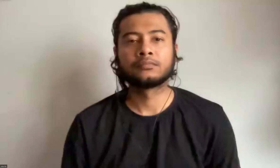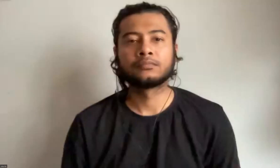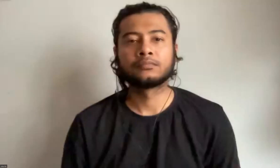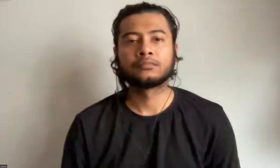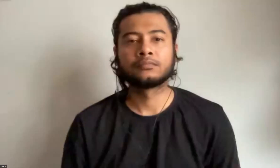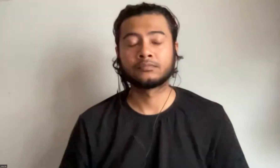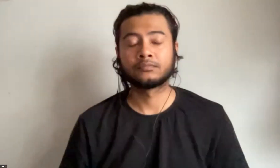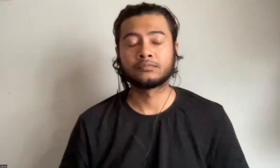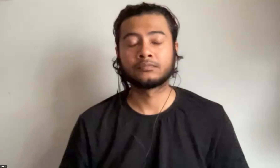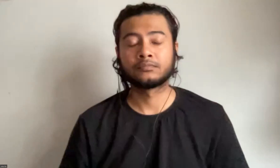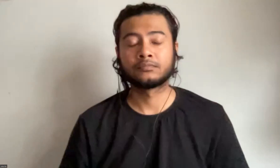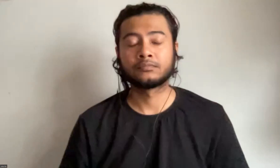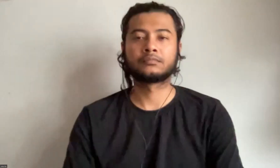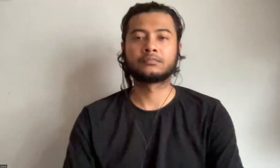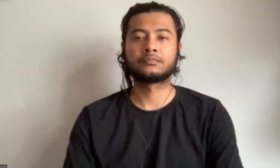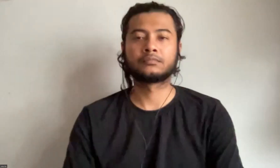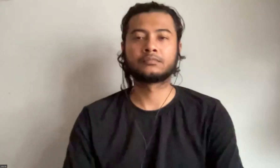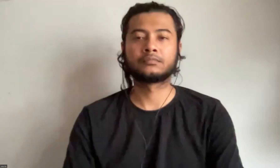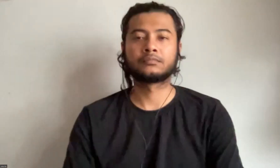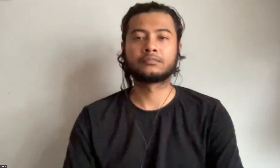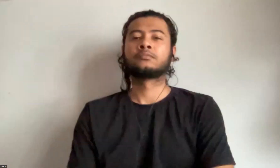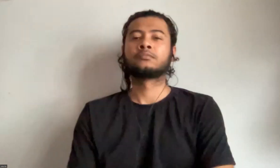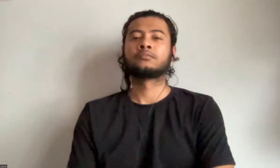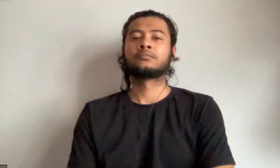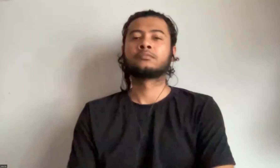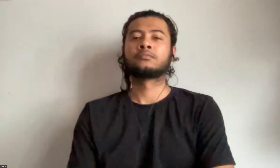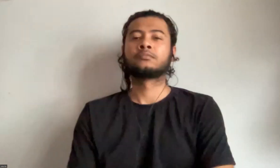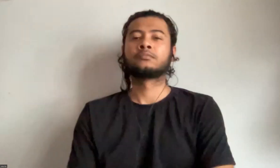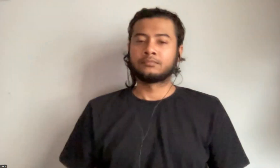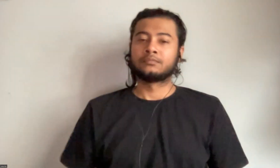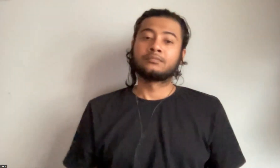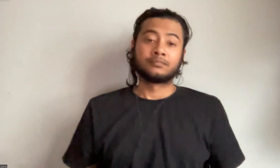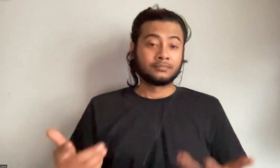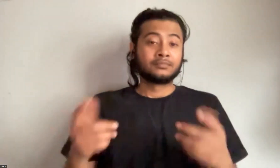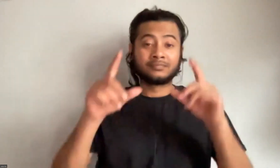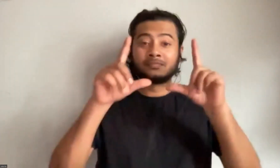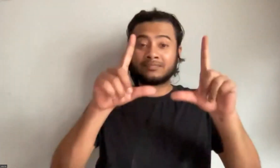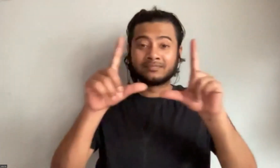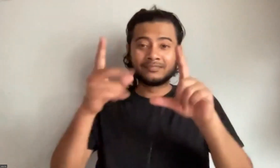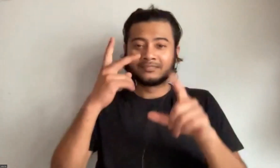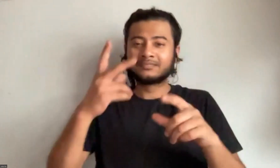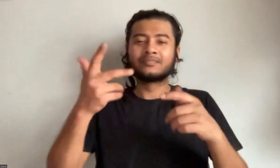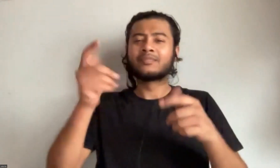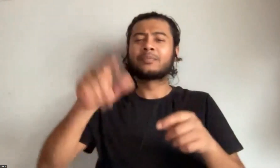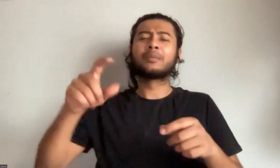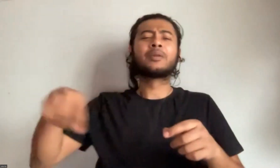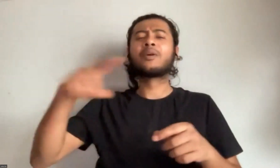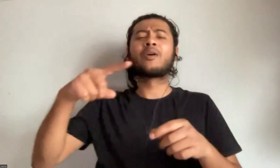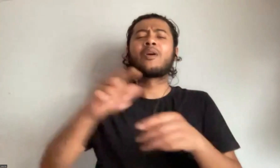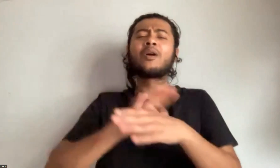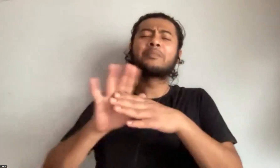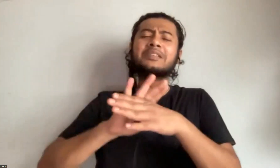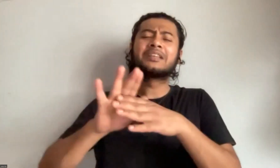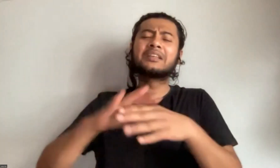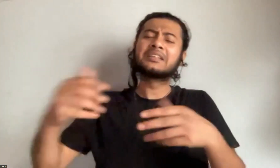As you can see in one picture, there are people who are partying. Then there is this beautiful city life, attractive buildings,